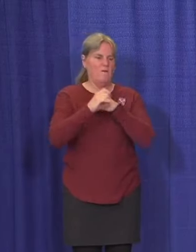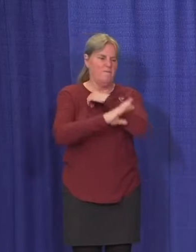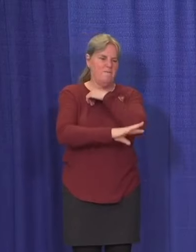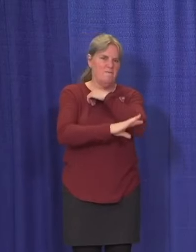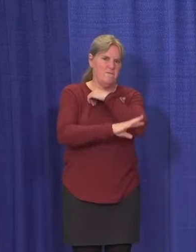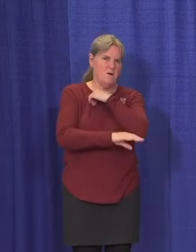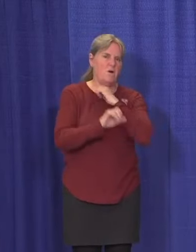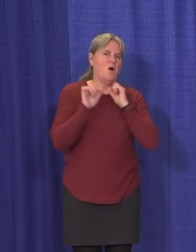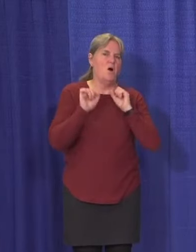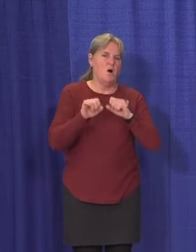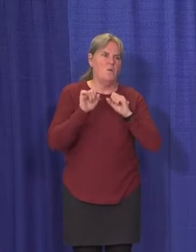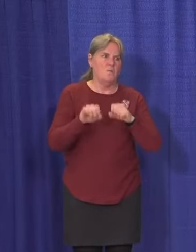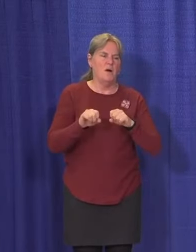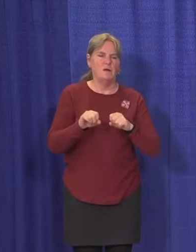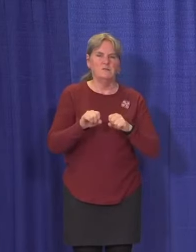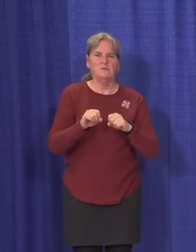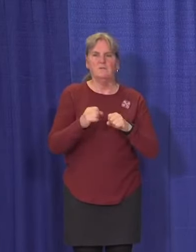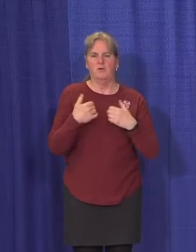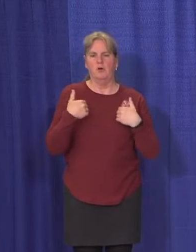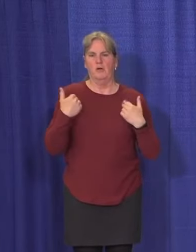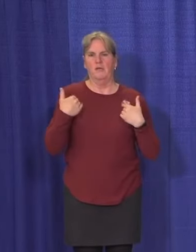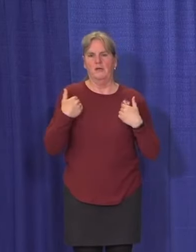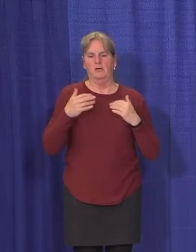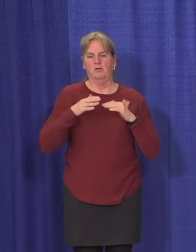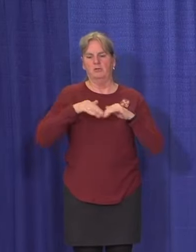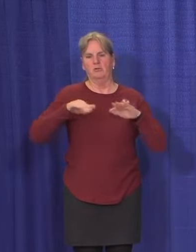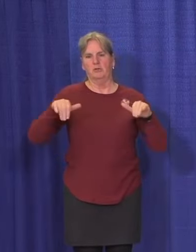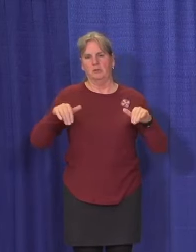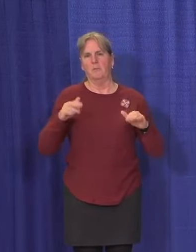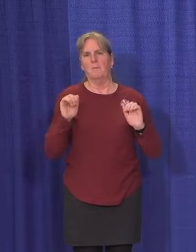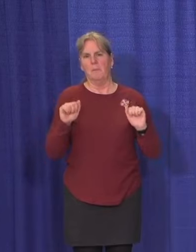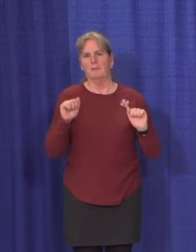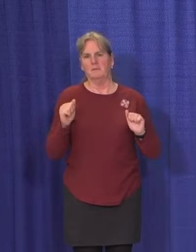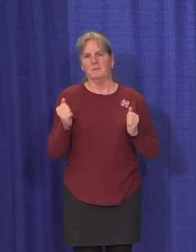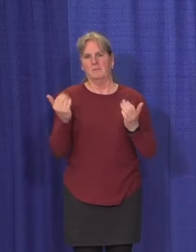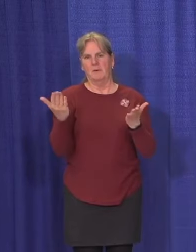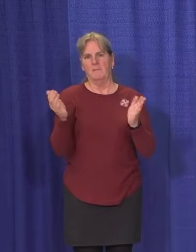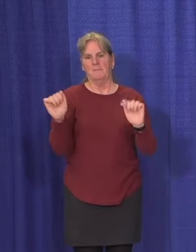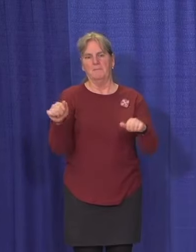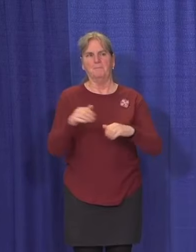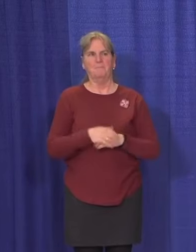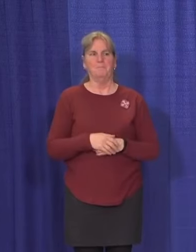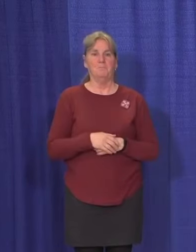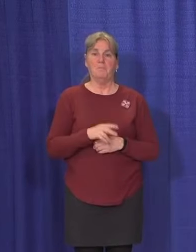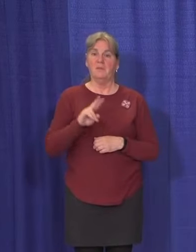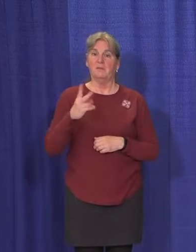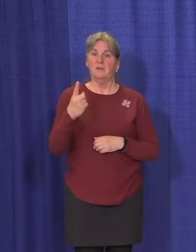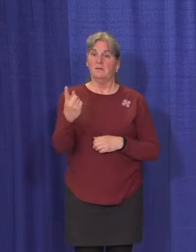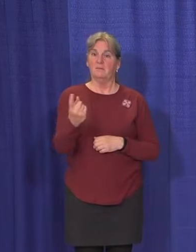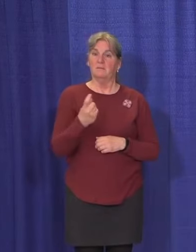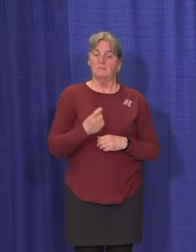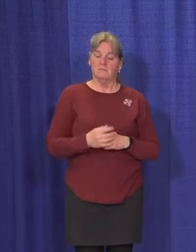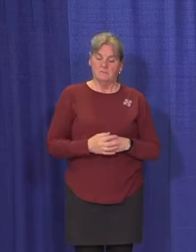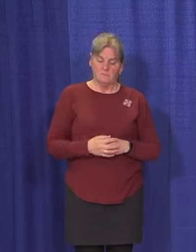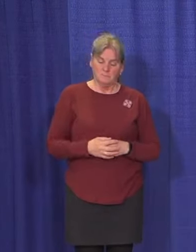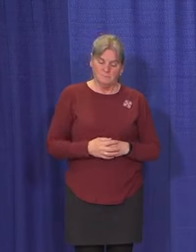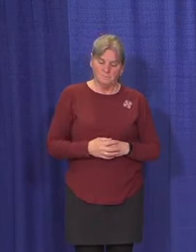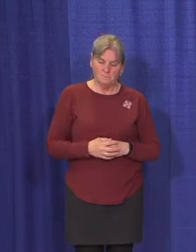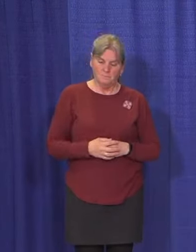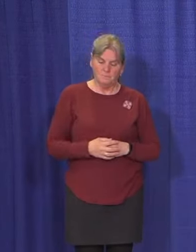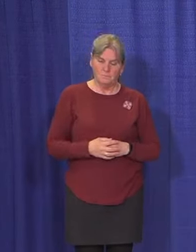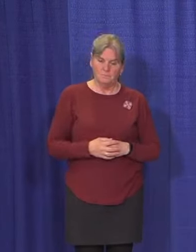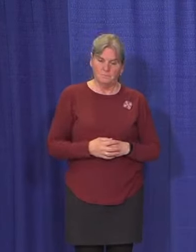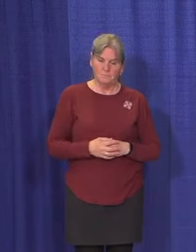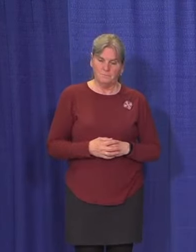of vaccine for younger kids. Thank you. Do you have a second question, Haley? My